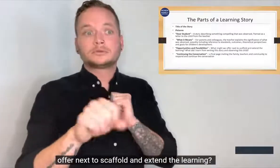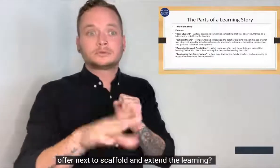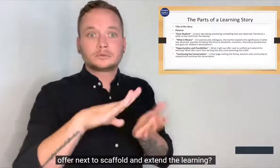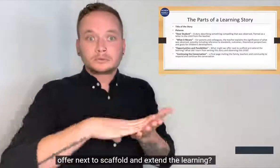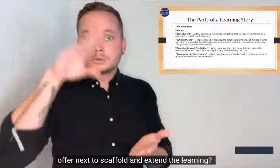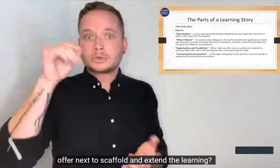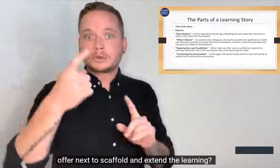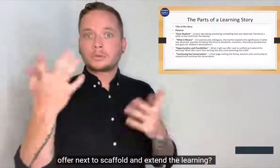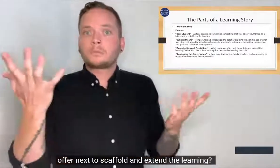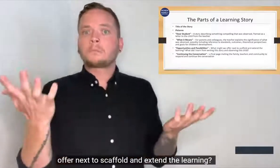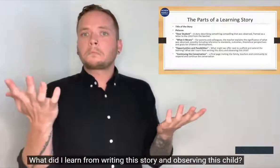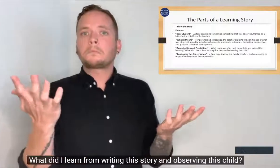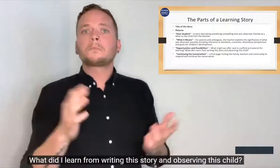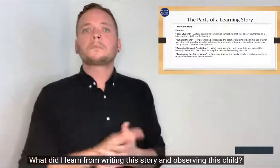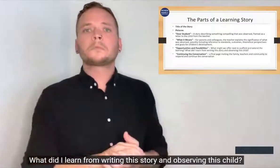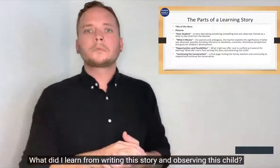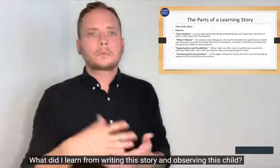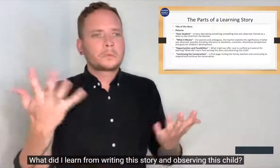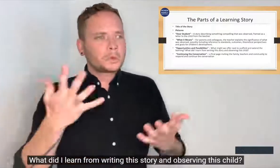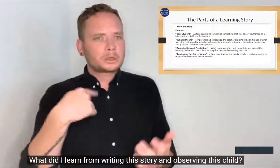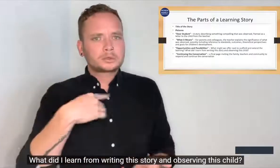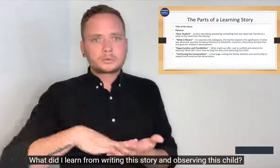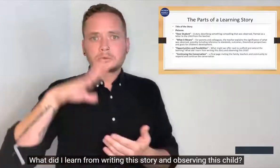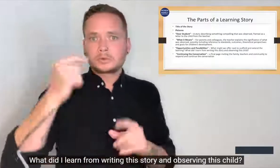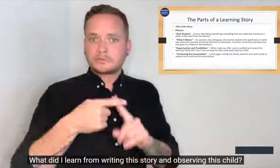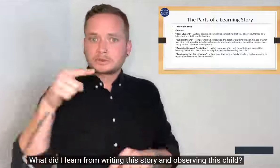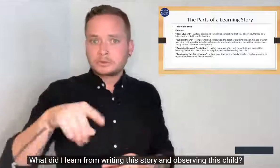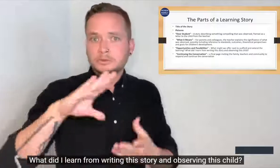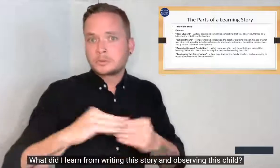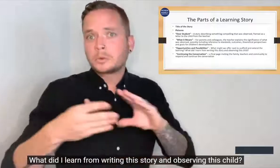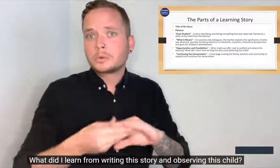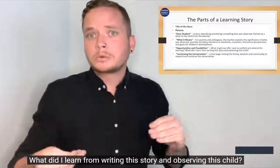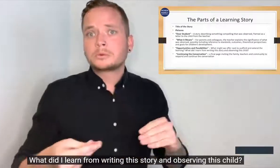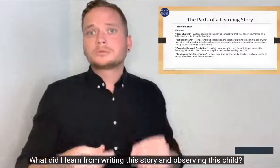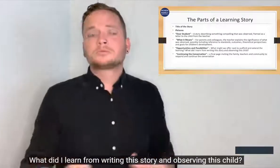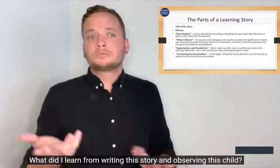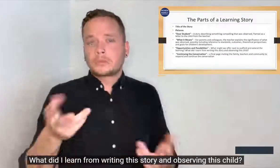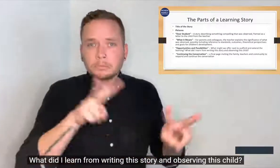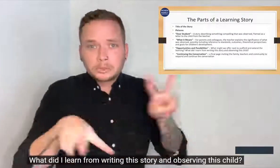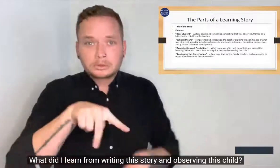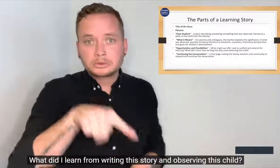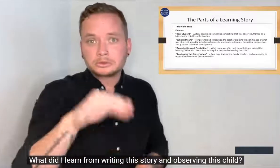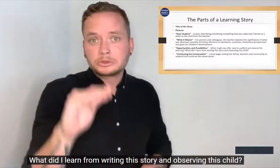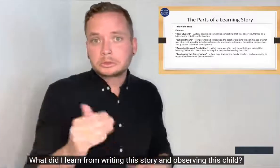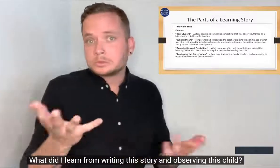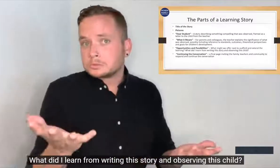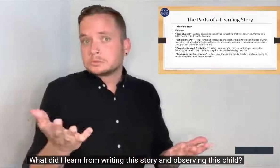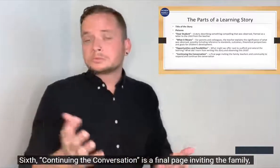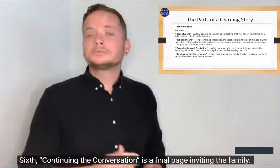scaffold and improve upon that learning. They talk about what they learned from writing the story and